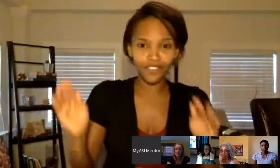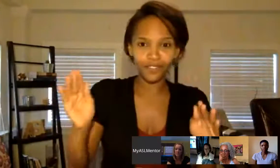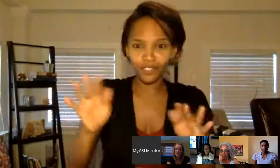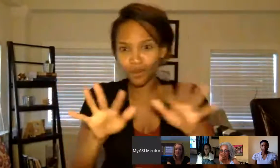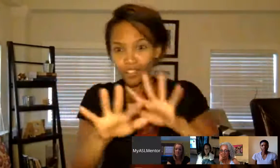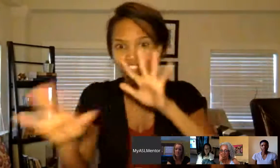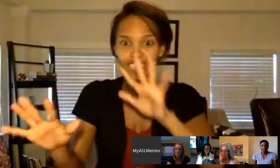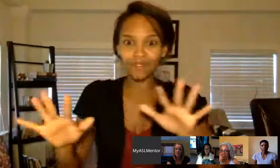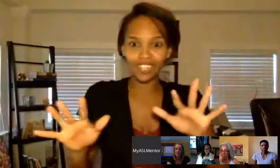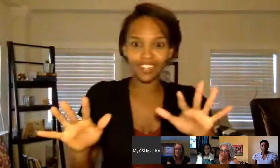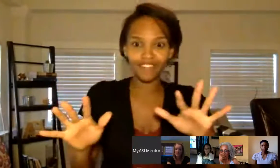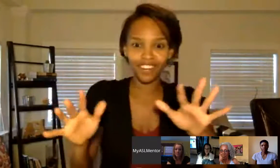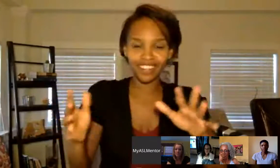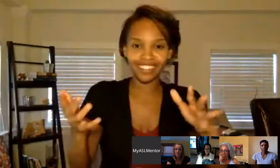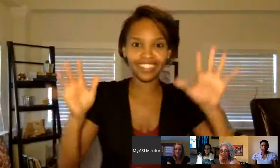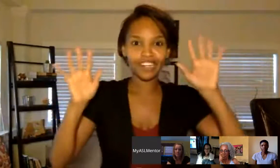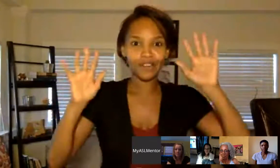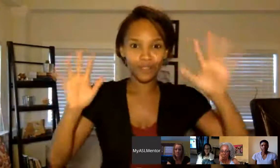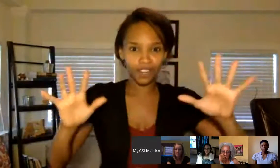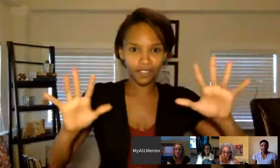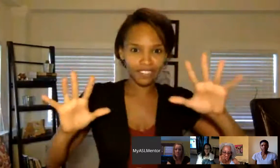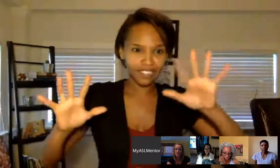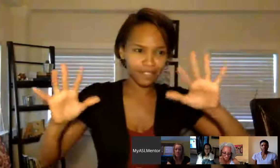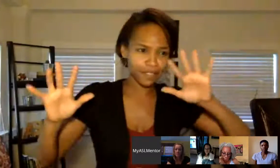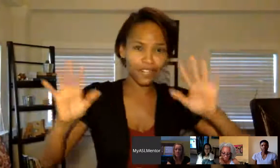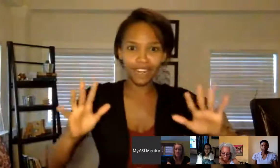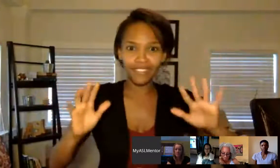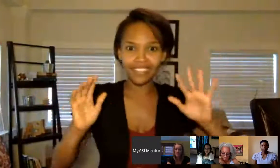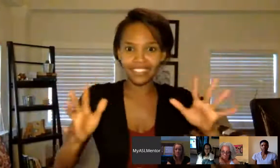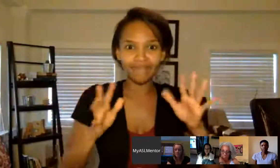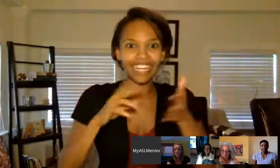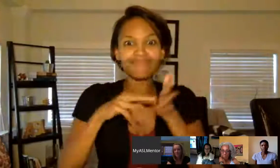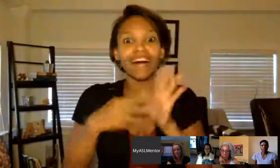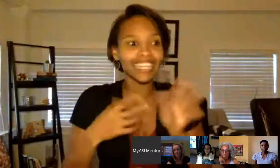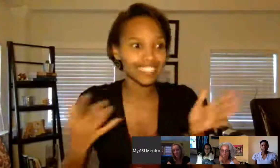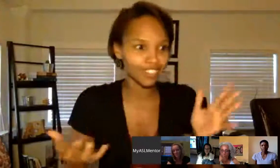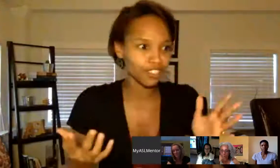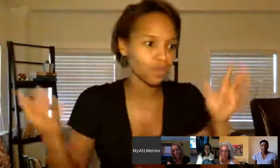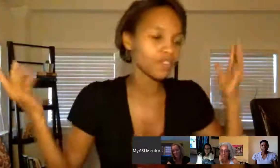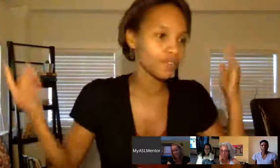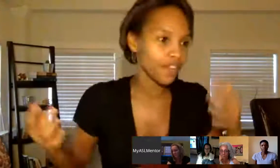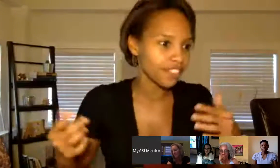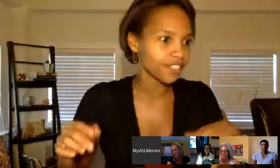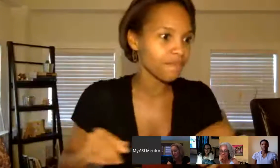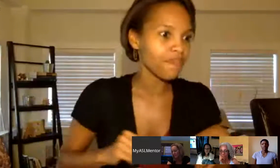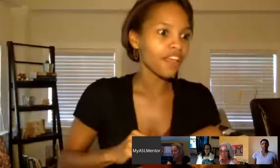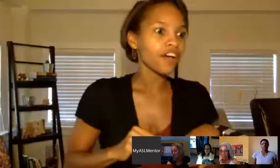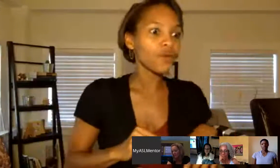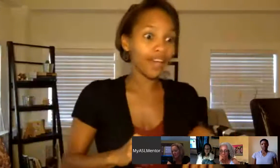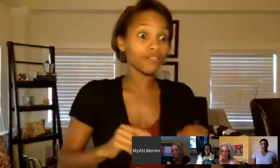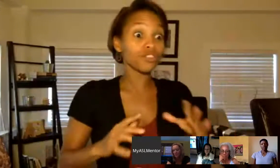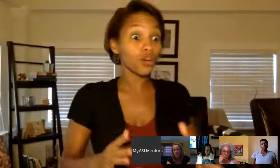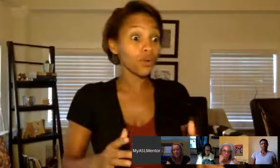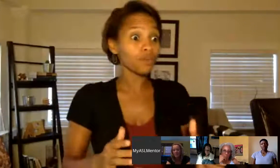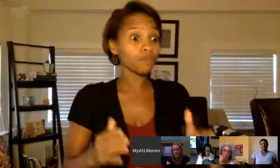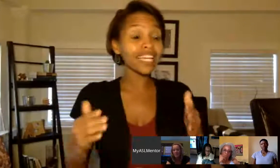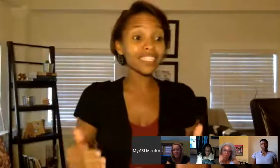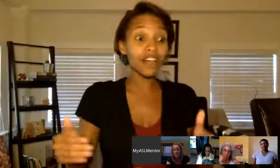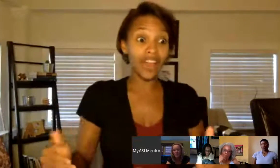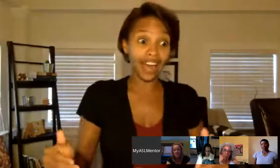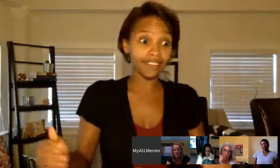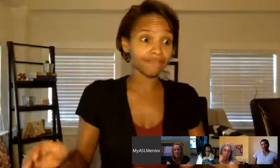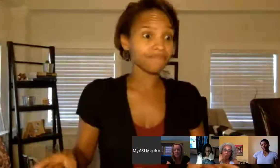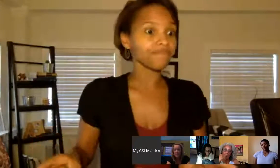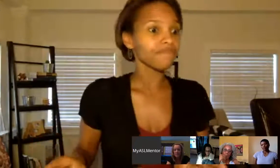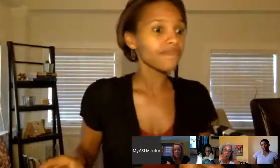We're more than 50% of us were on where it was. My intention was, so that's good. Okay, so based